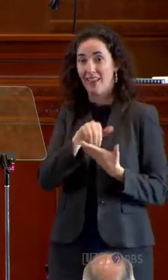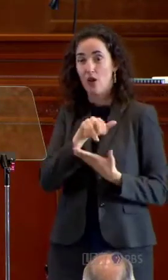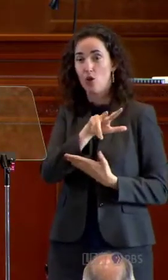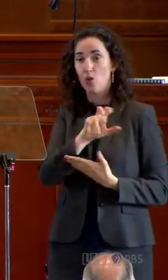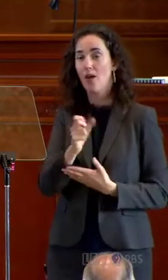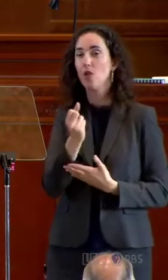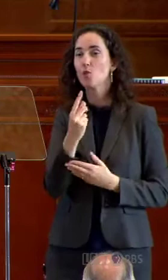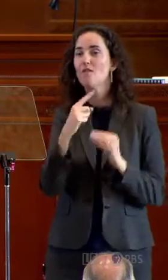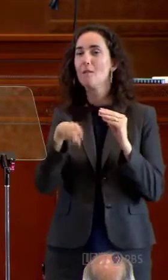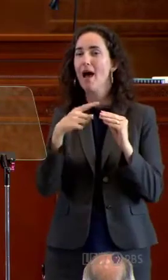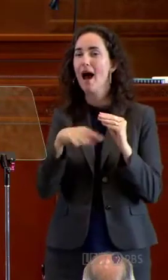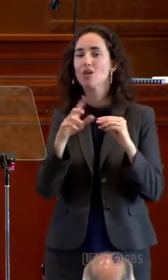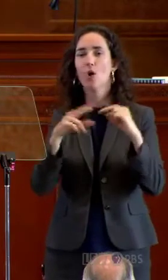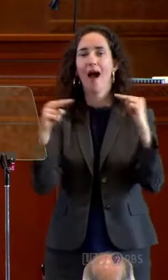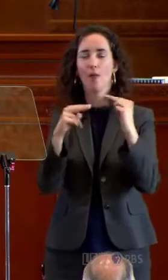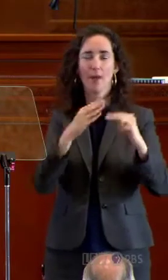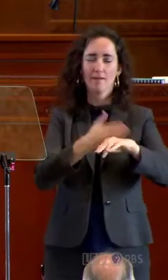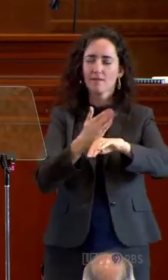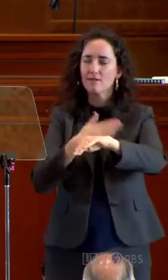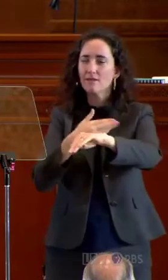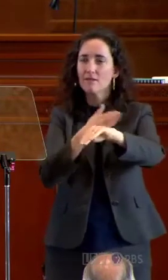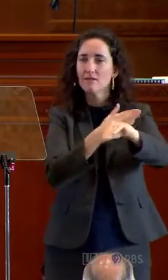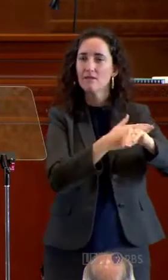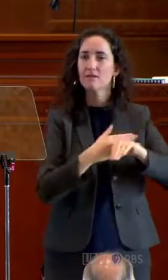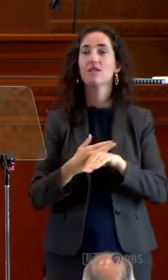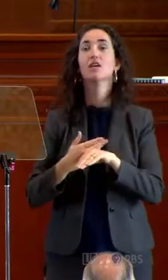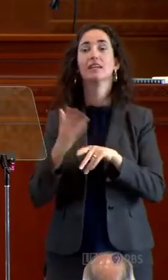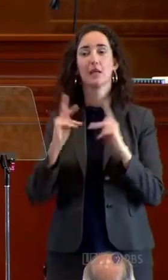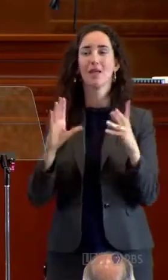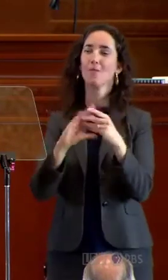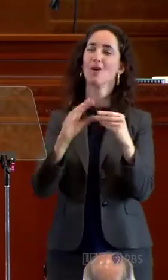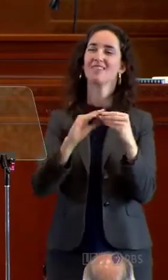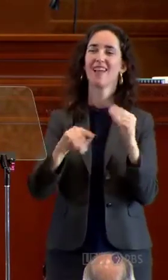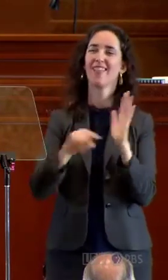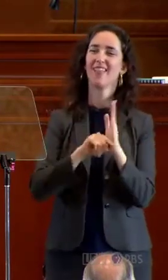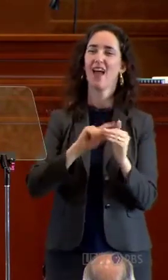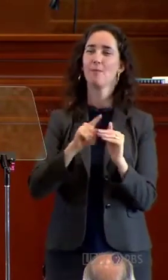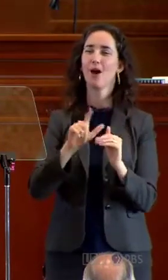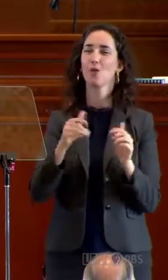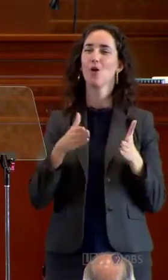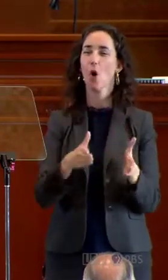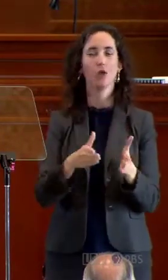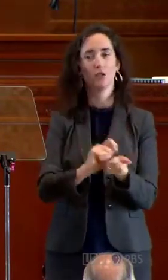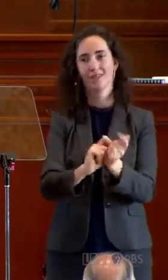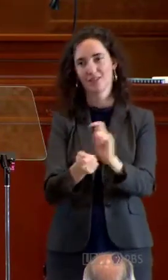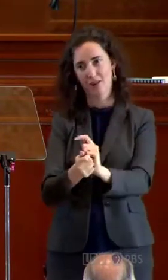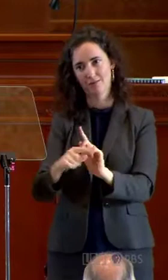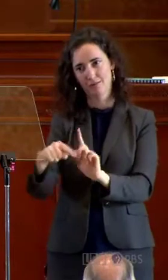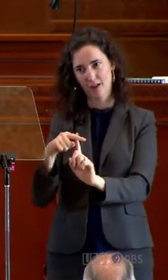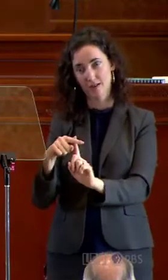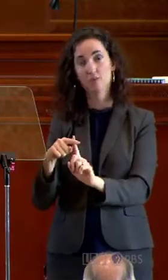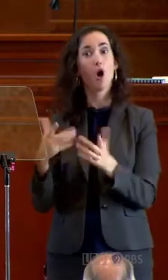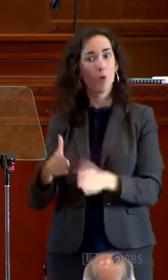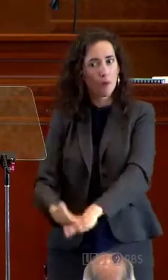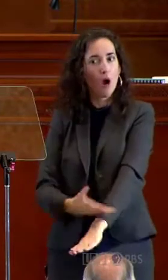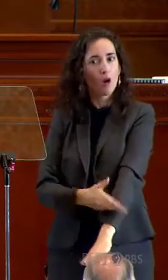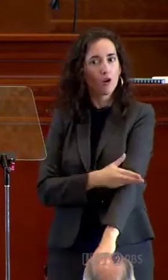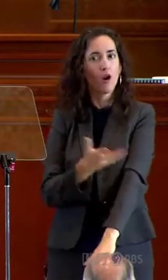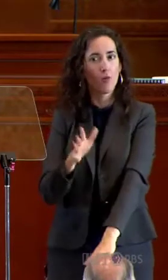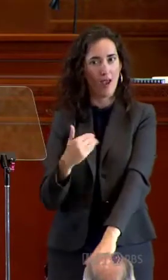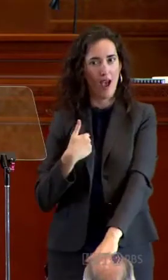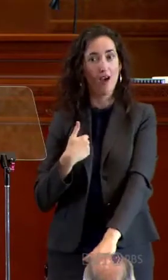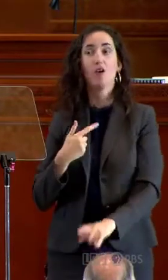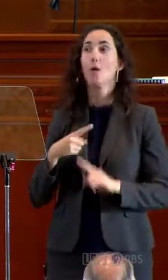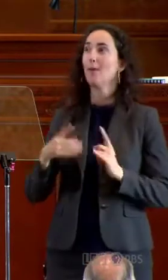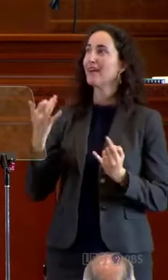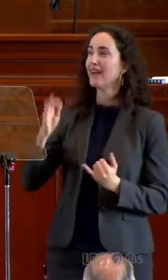6,312 miles of our highways in order to change that narrative. And we have made significant progress. But the funds we are